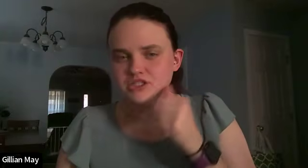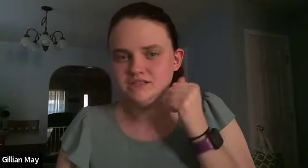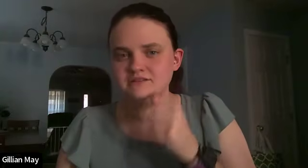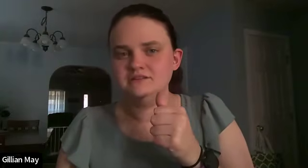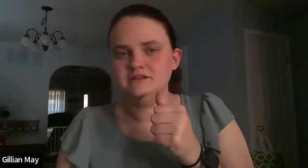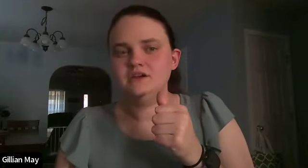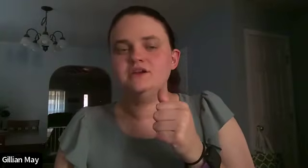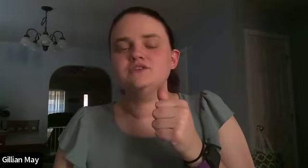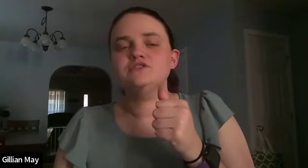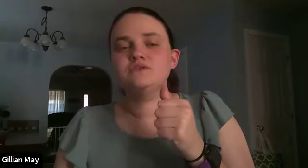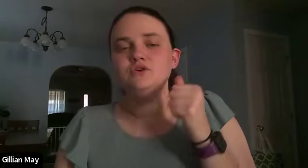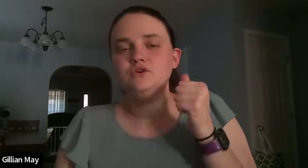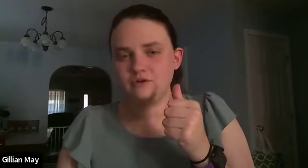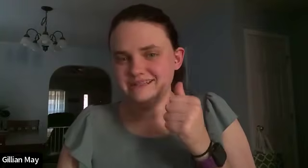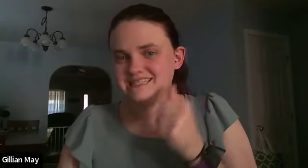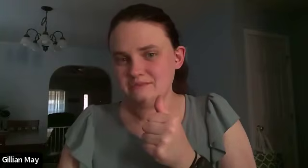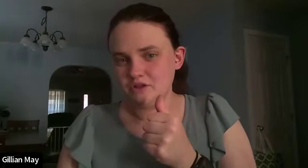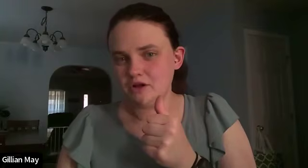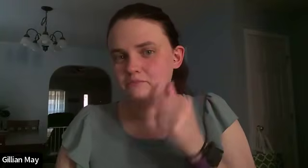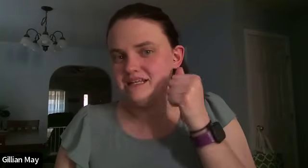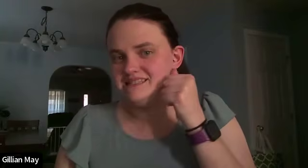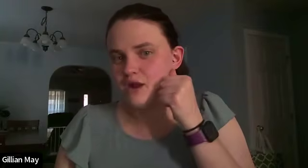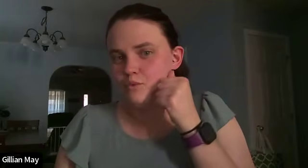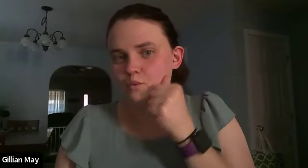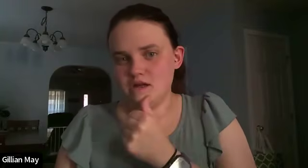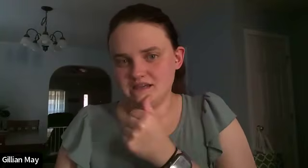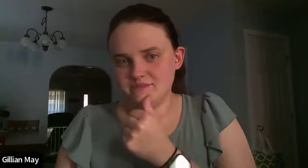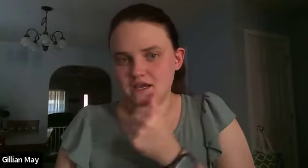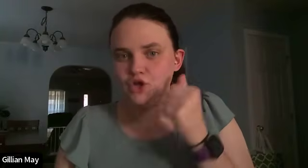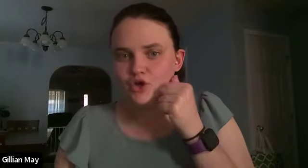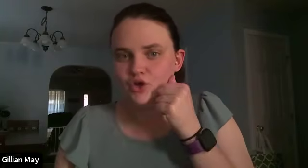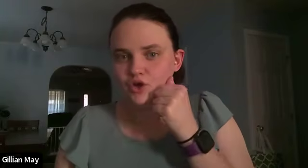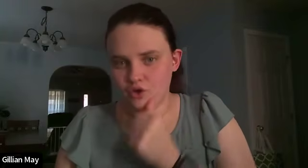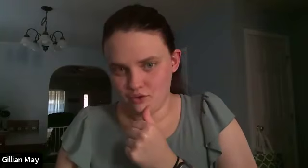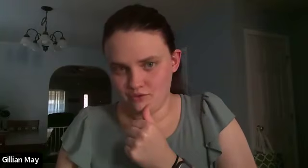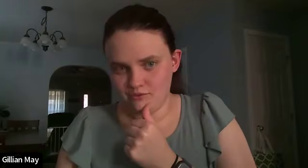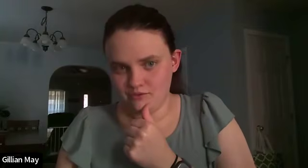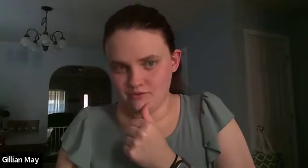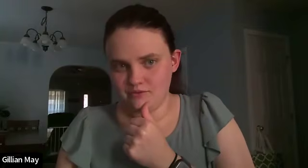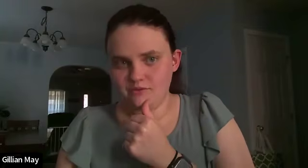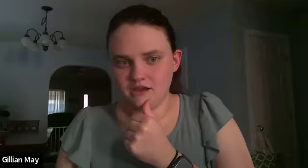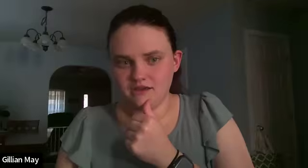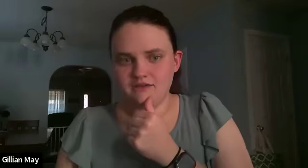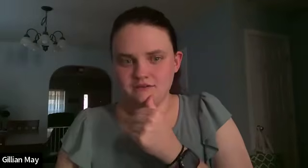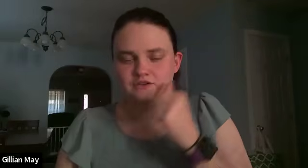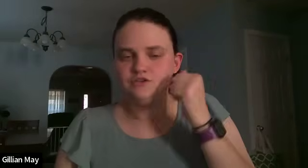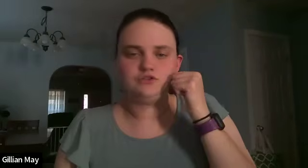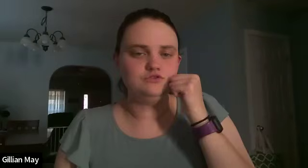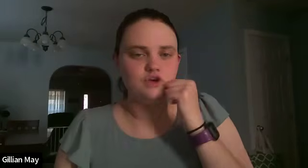motion. So girl is similar, but it's that one-time slide. Girl. Okay? So you don't